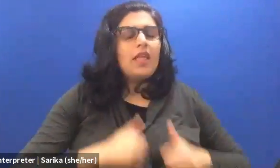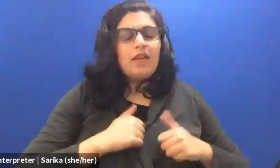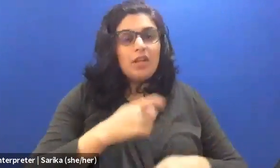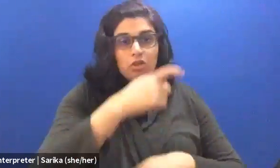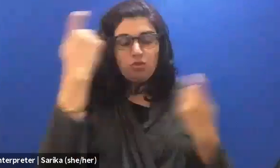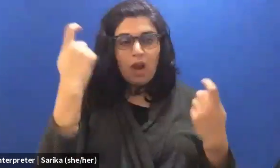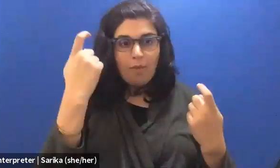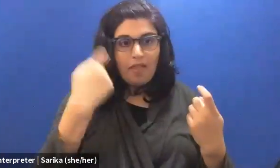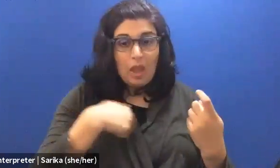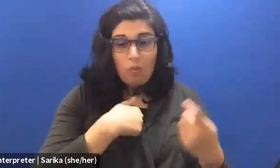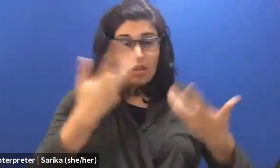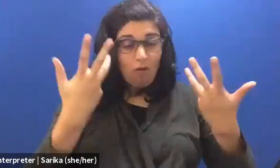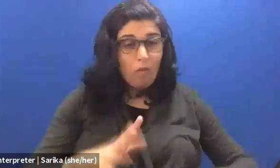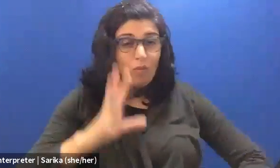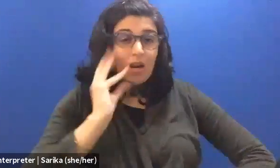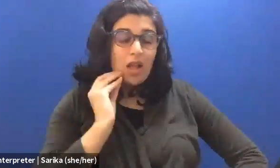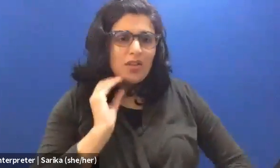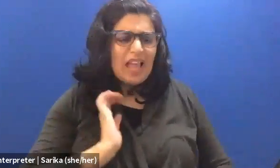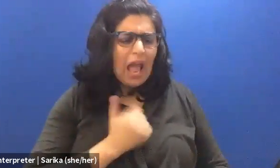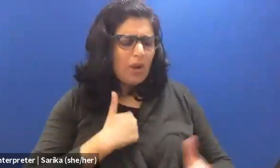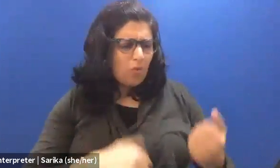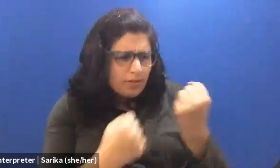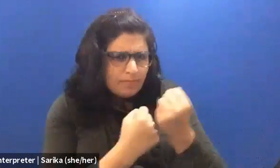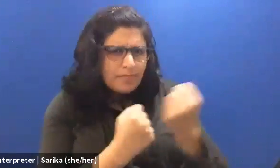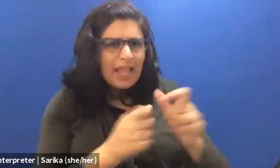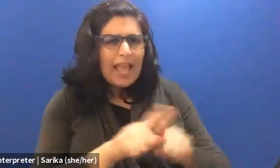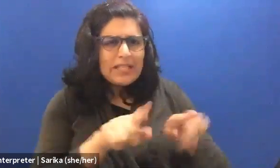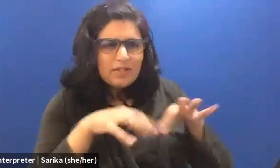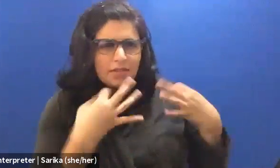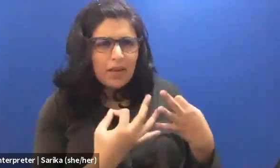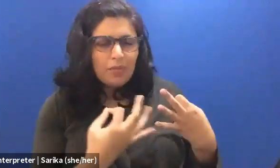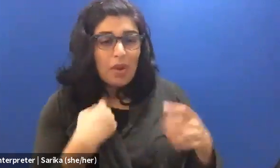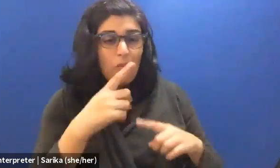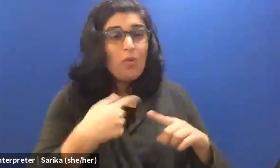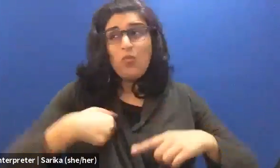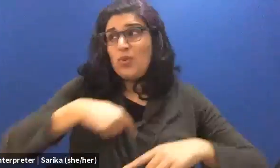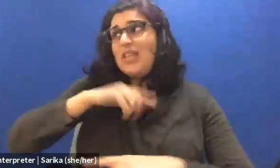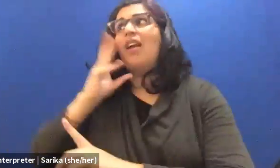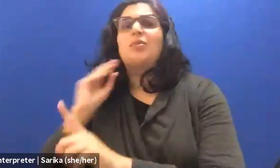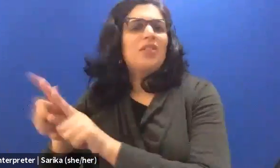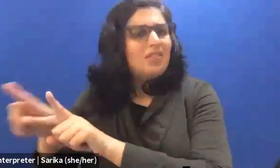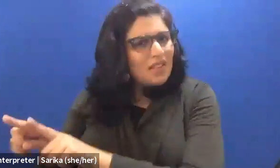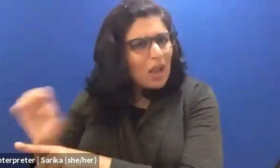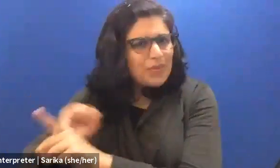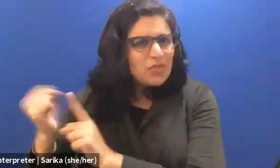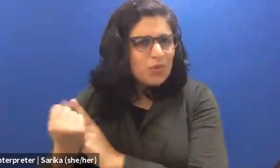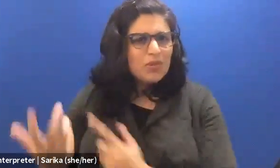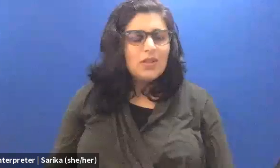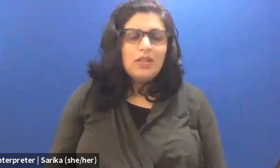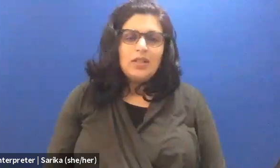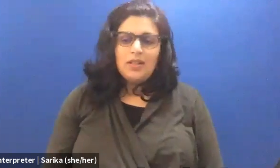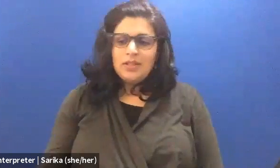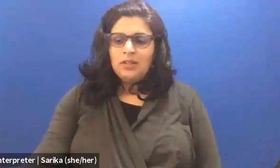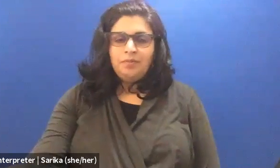sister, brother, uncle, auntie, grandmother, grandfather that we needed when we were in those situations?